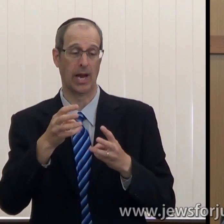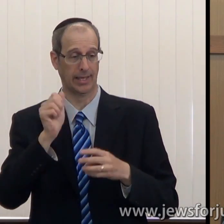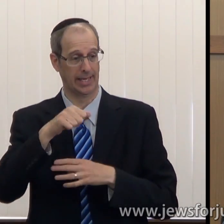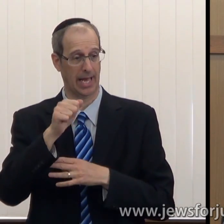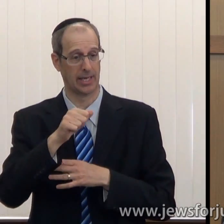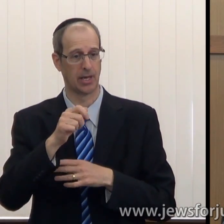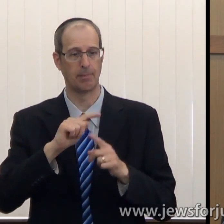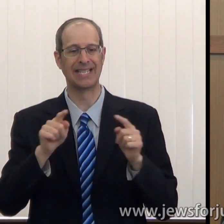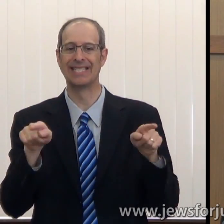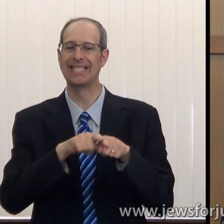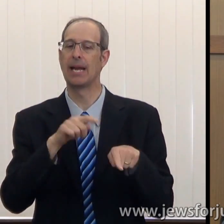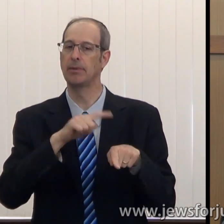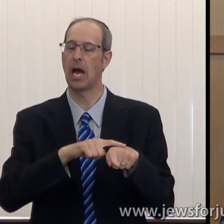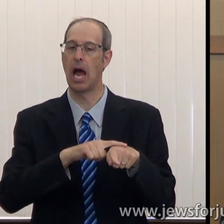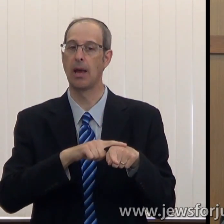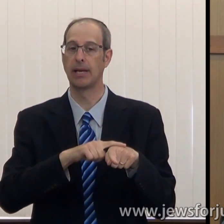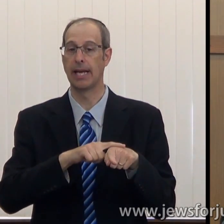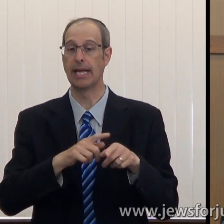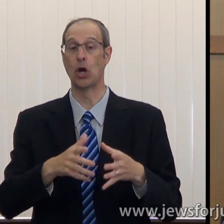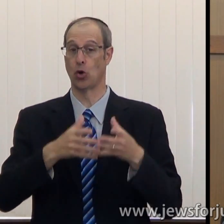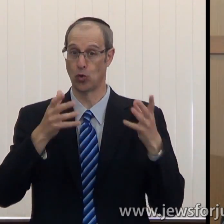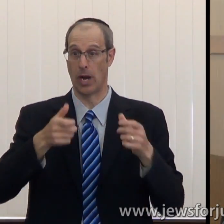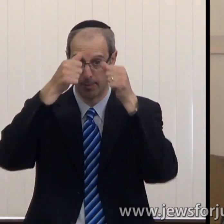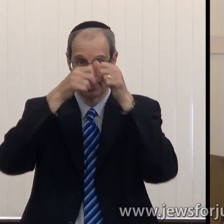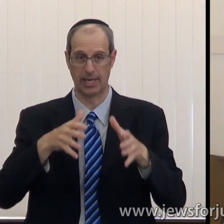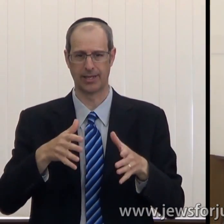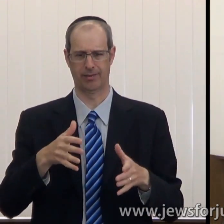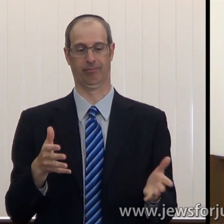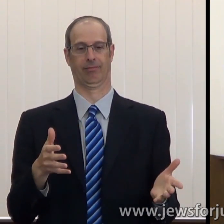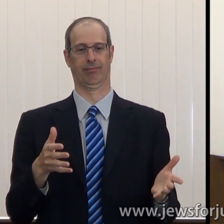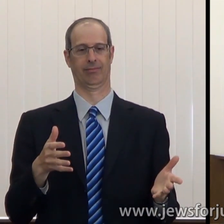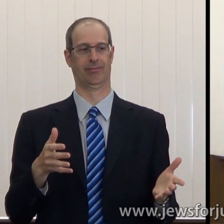same time, it's our greatest blessing.